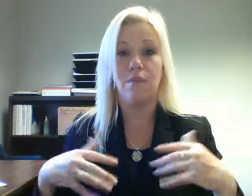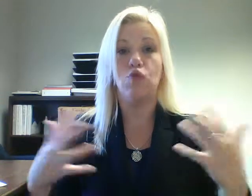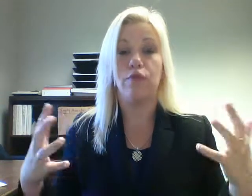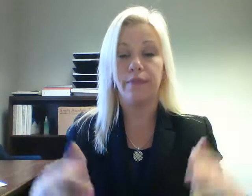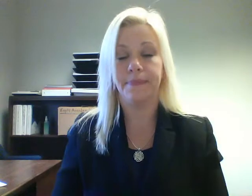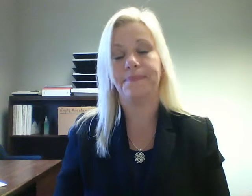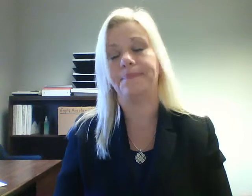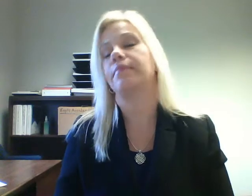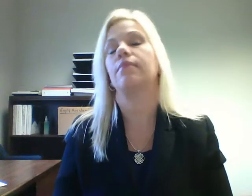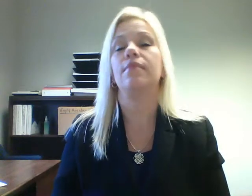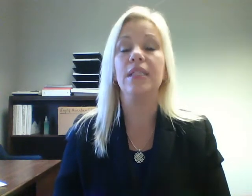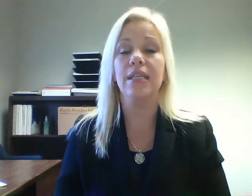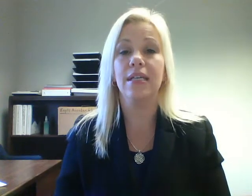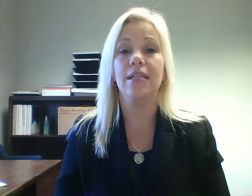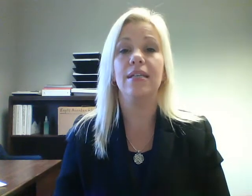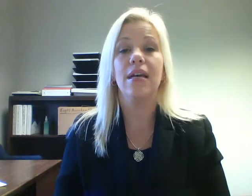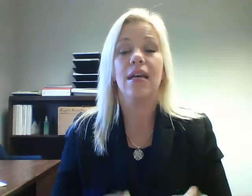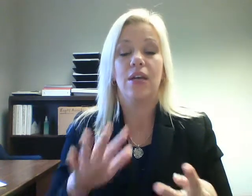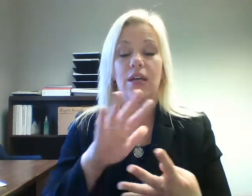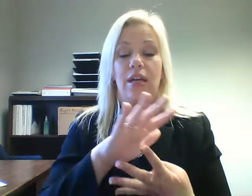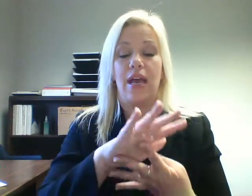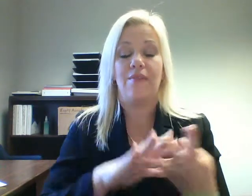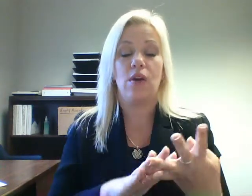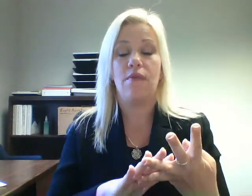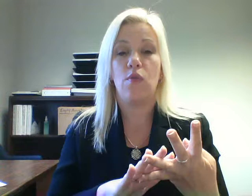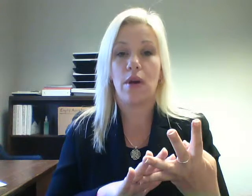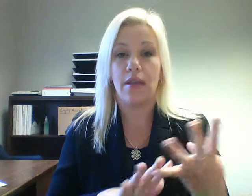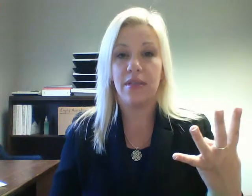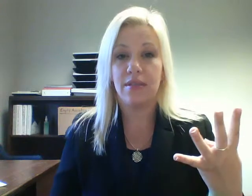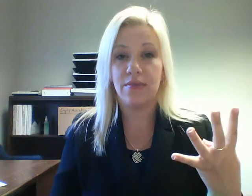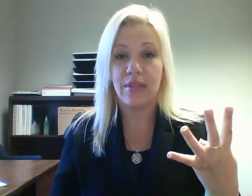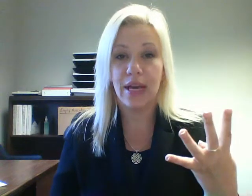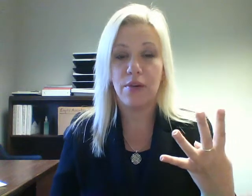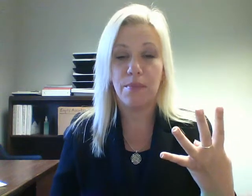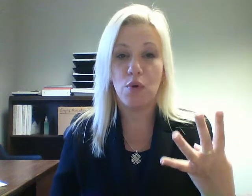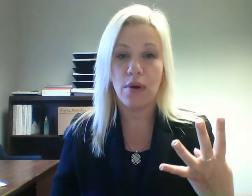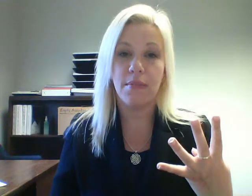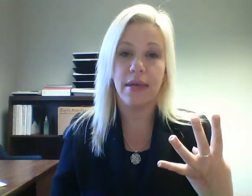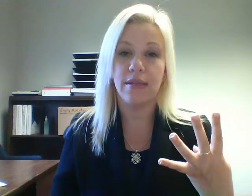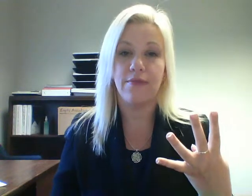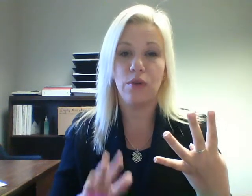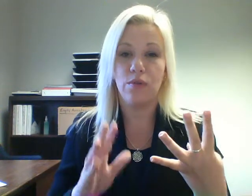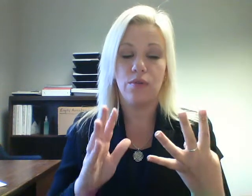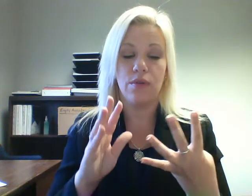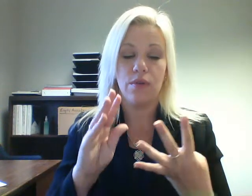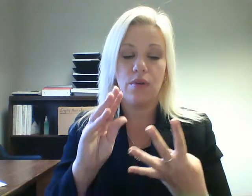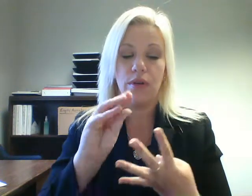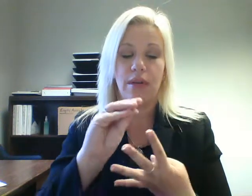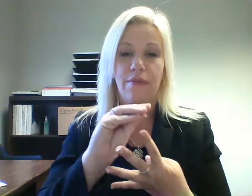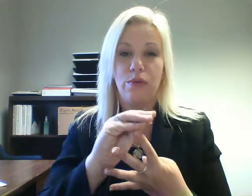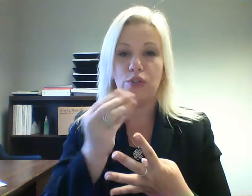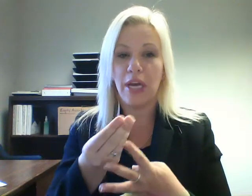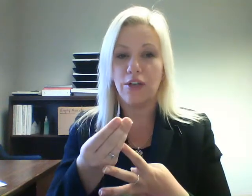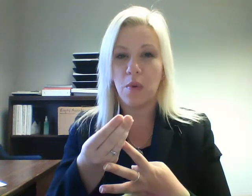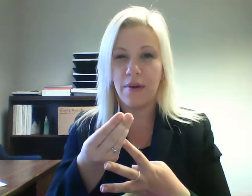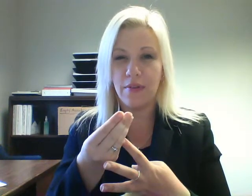move. And having all four elements of the sign are important because if you change one of